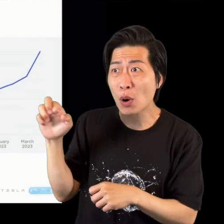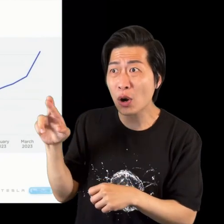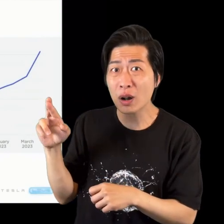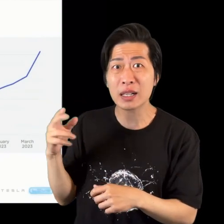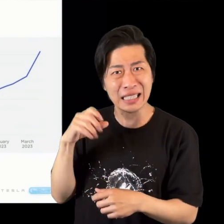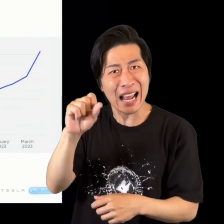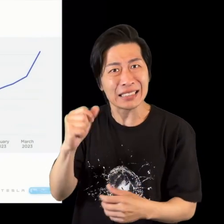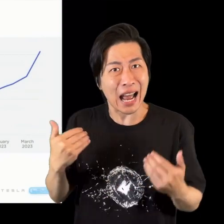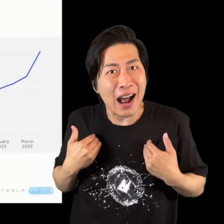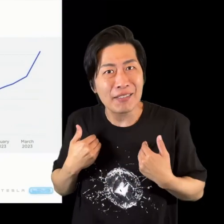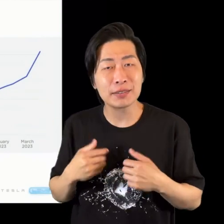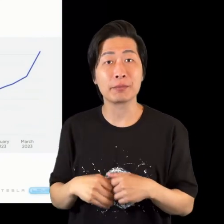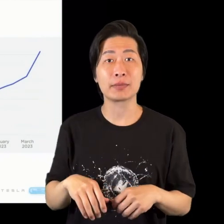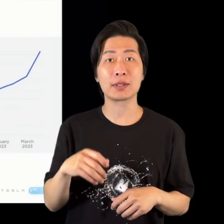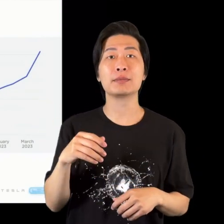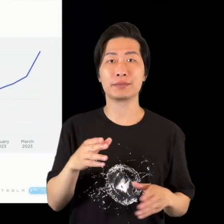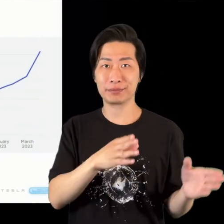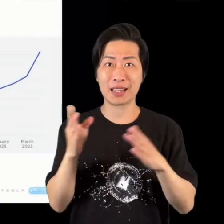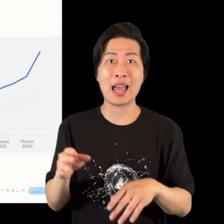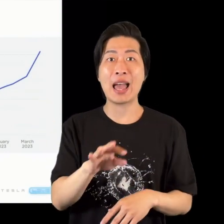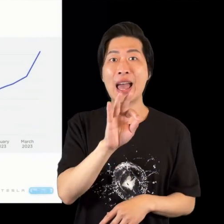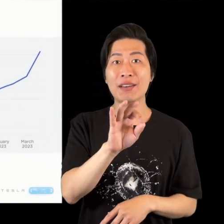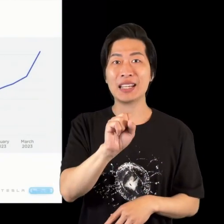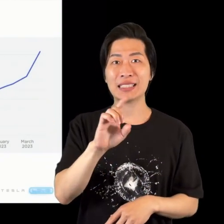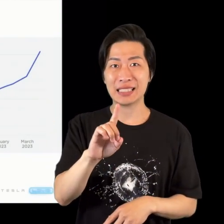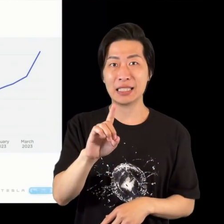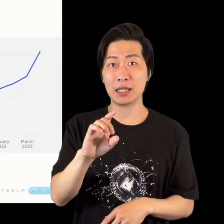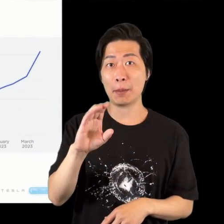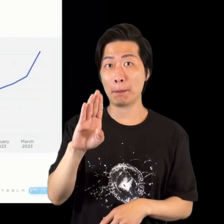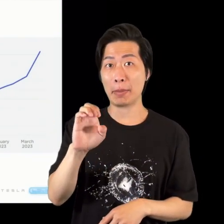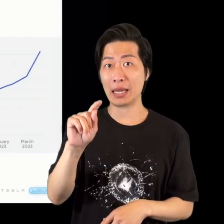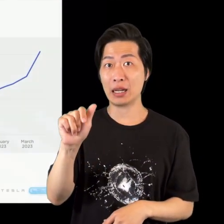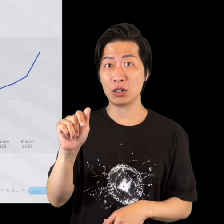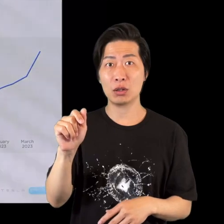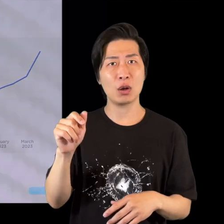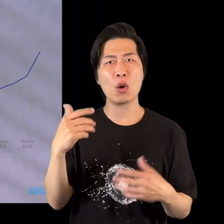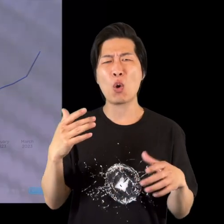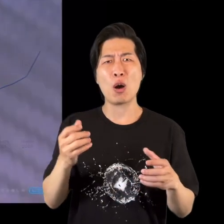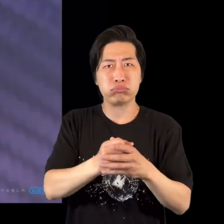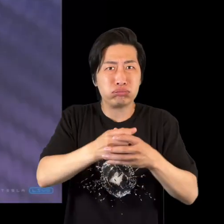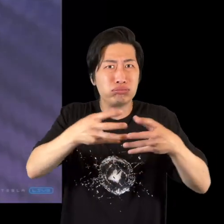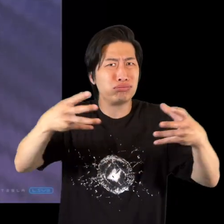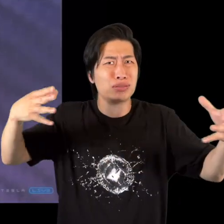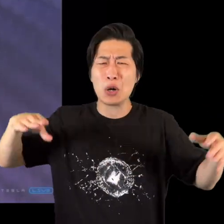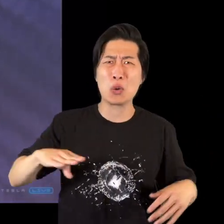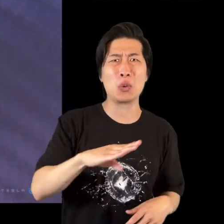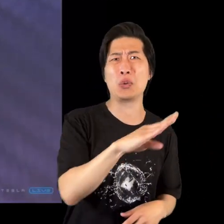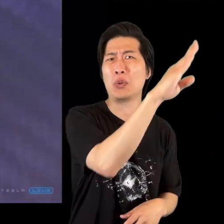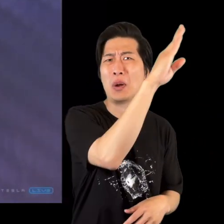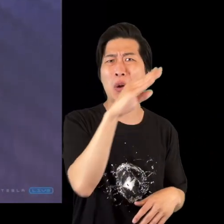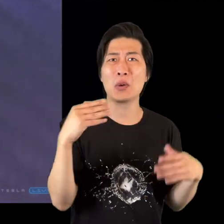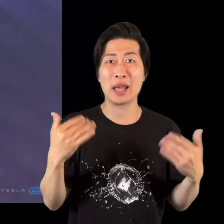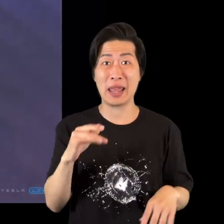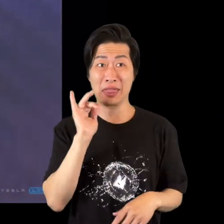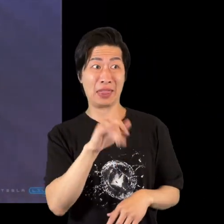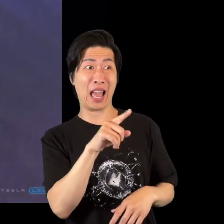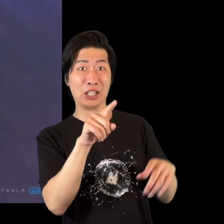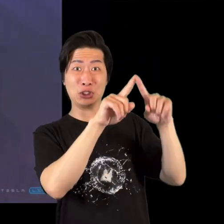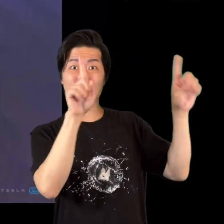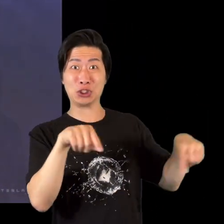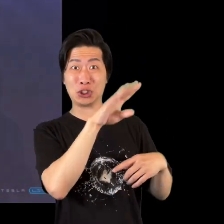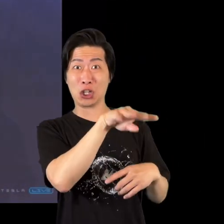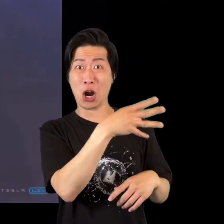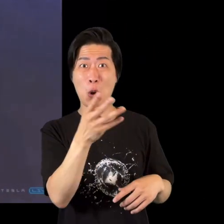hyper-exponentially. So that chart is going to look like a wall, basically. There's really just one last piece